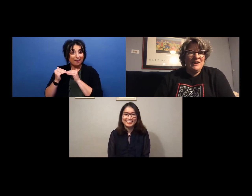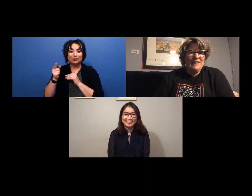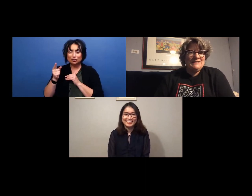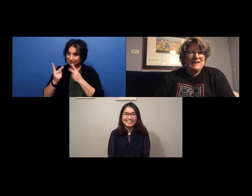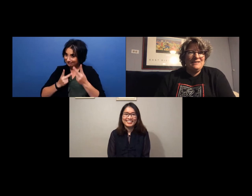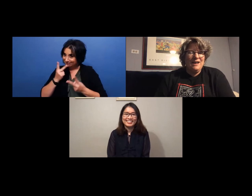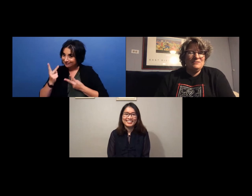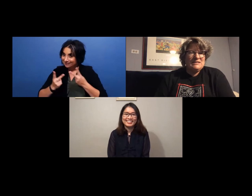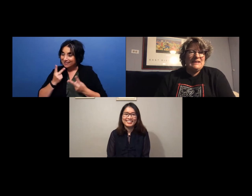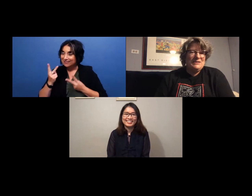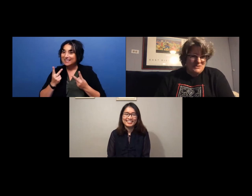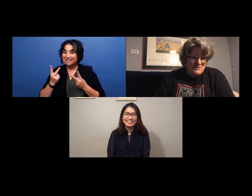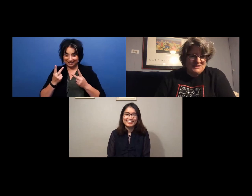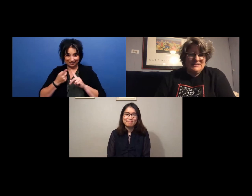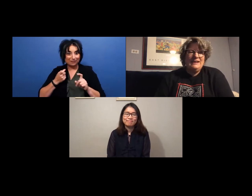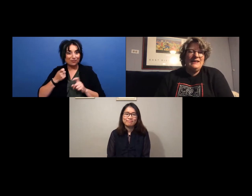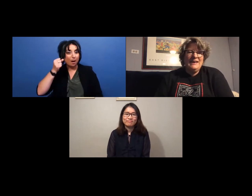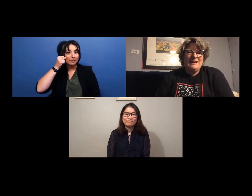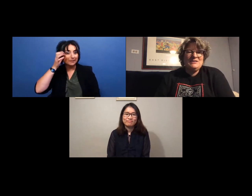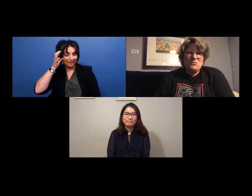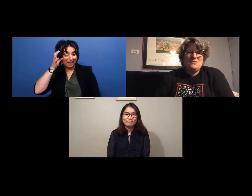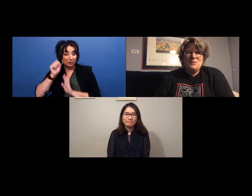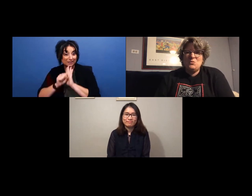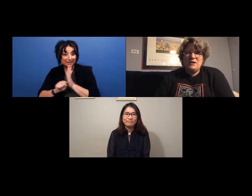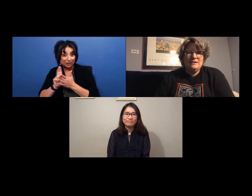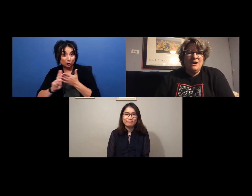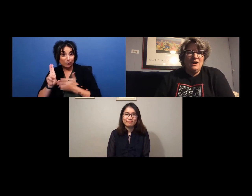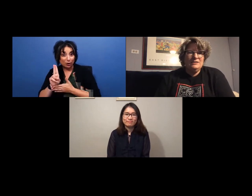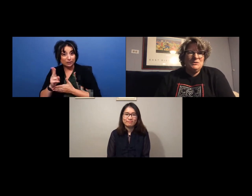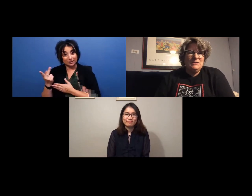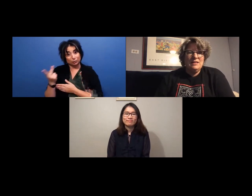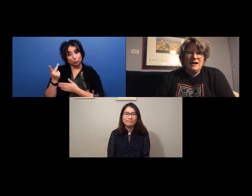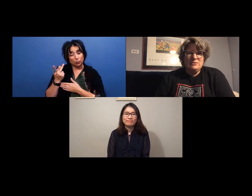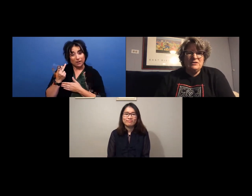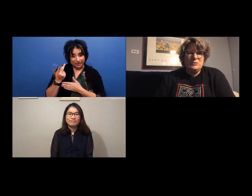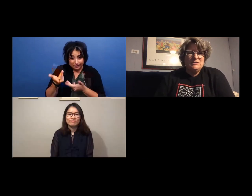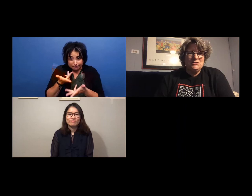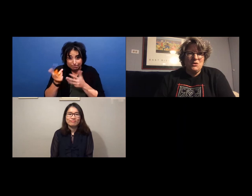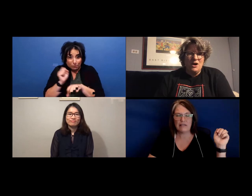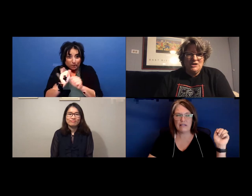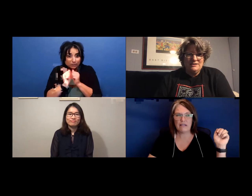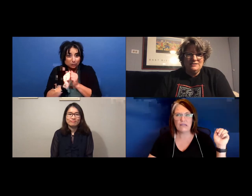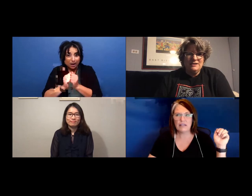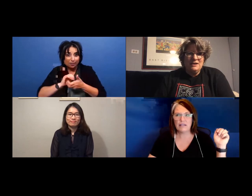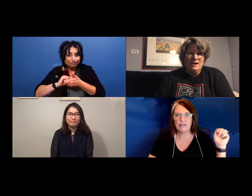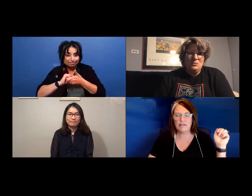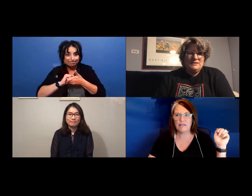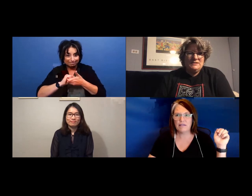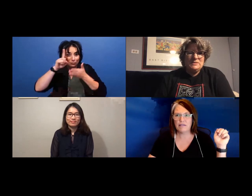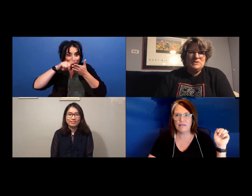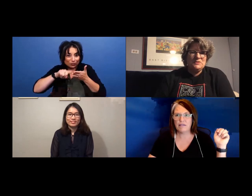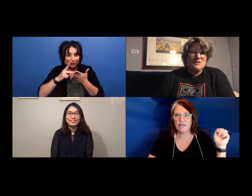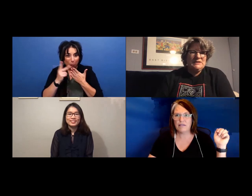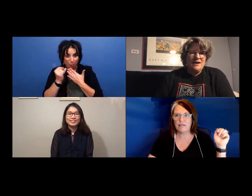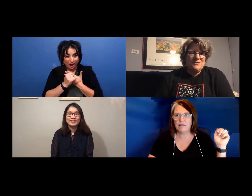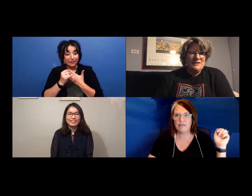scholar at St. Cloud State University. And so we've been working on doing a collaborative research project with some